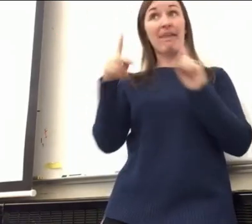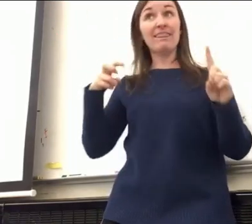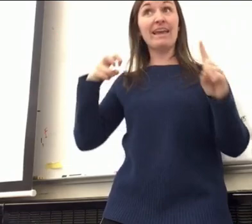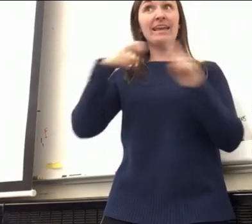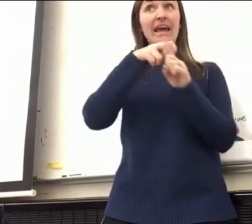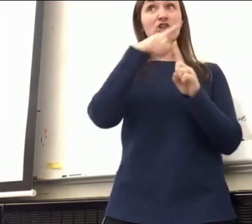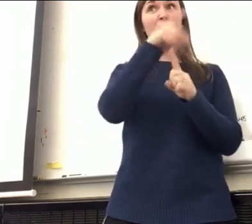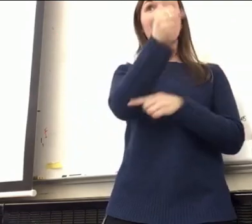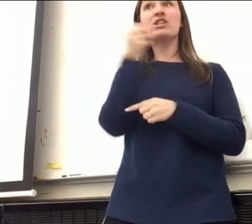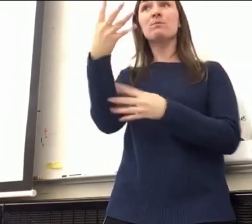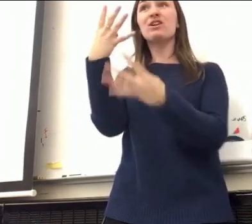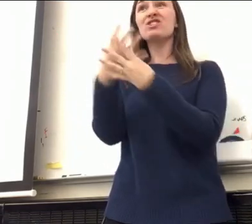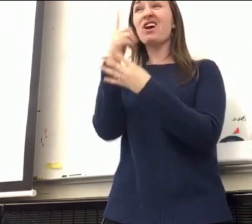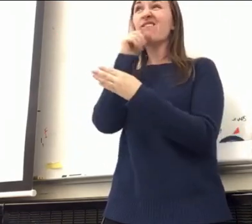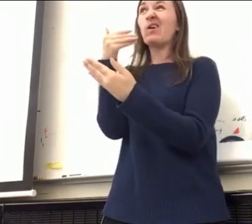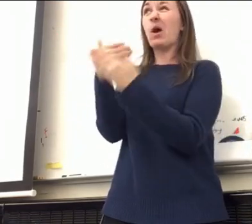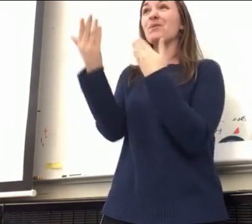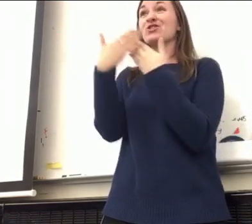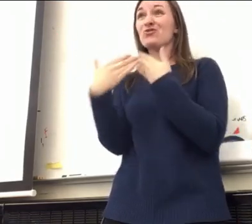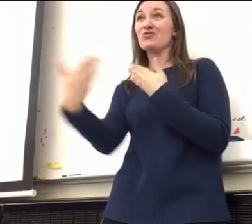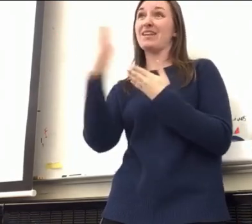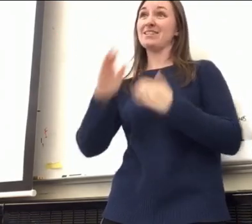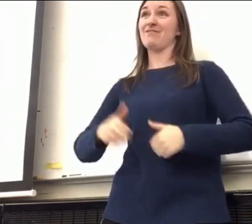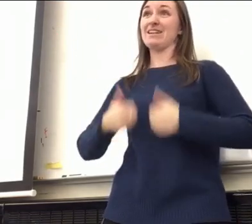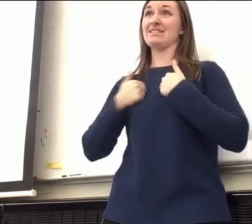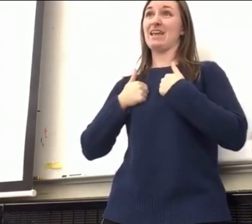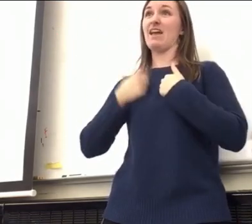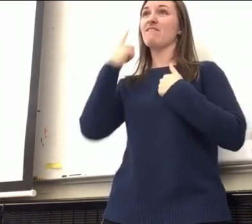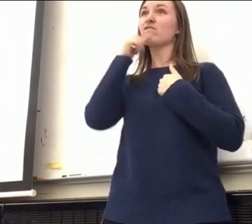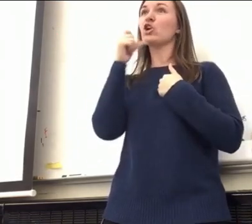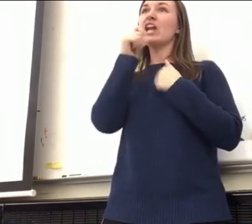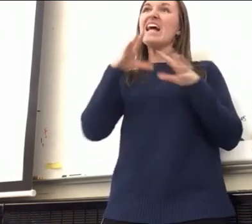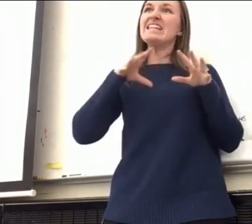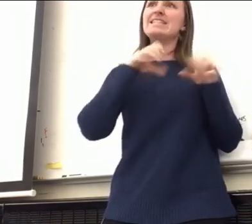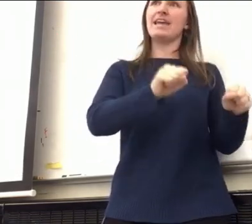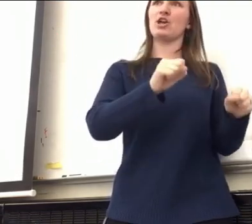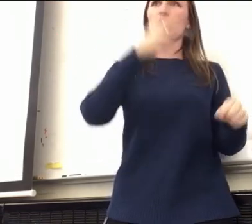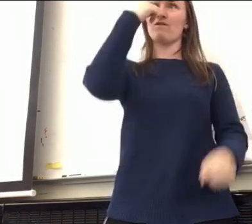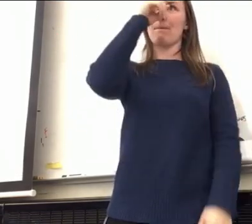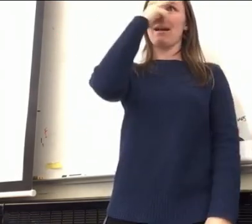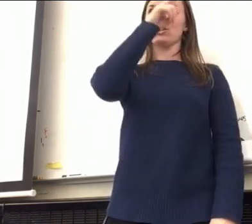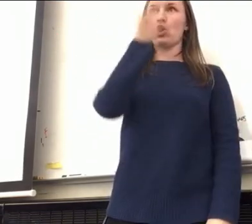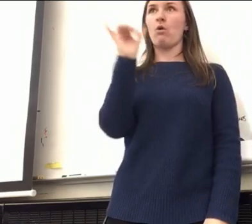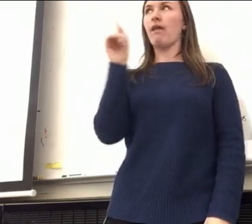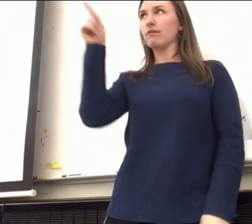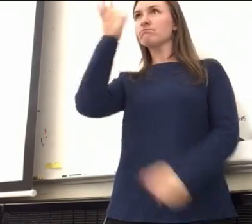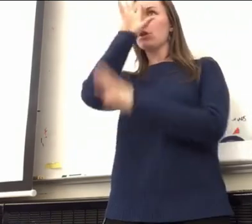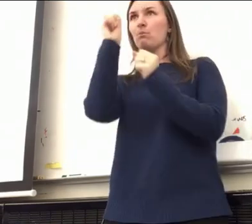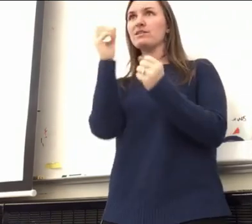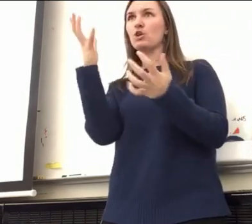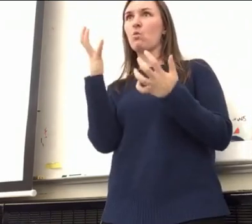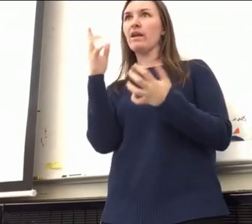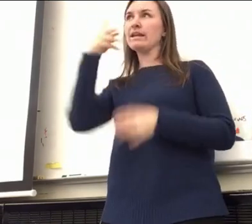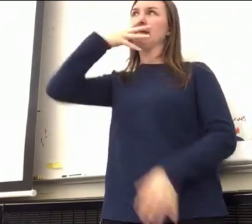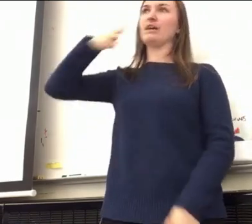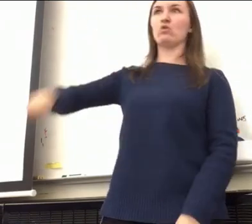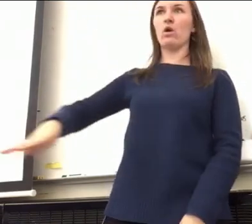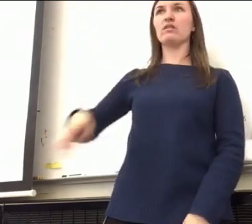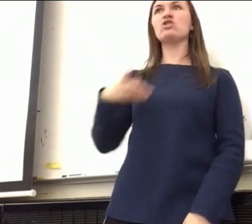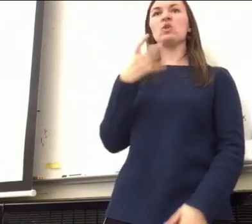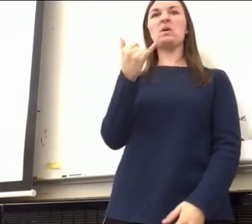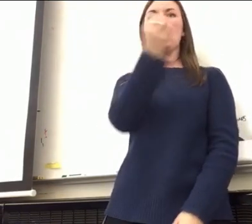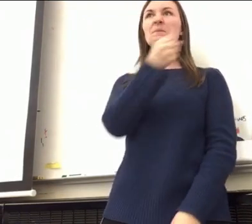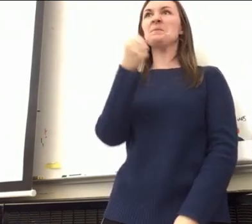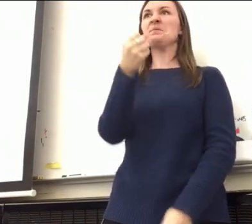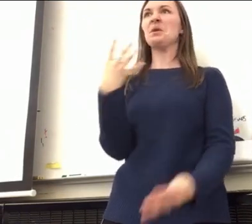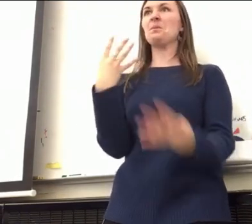his life for not taking the rest of Mexico like Polk wanted. Now, what's going to happen next, and this is the last thing,